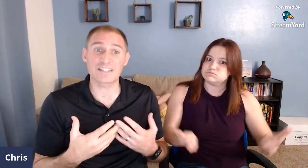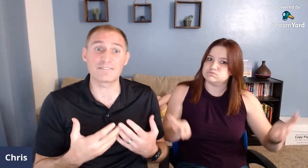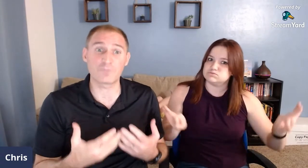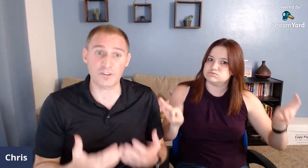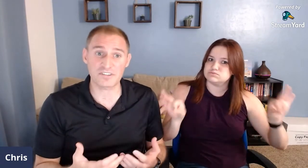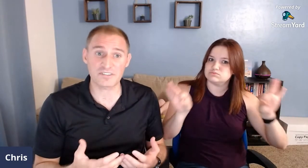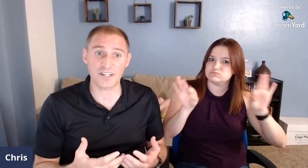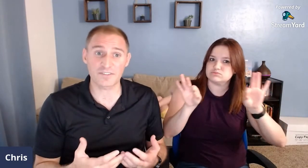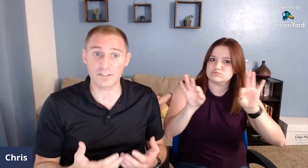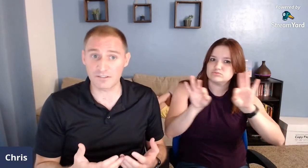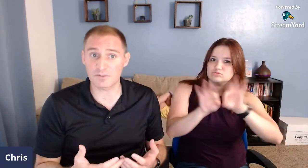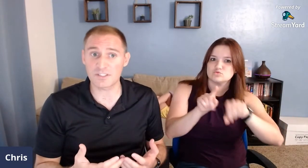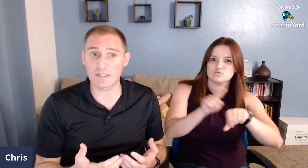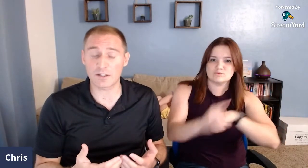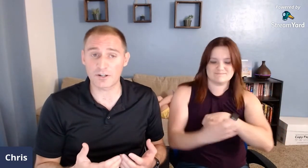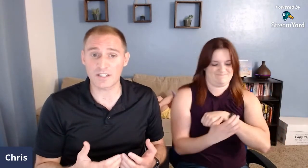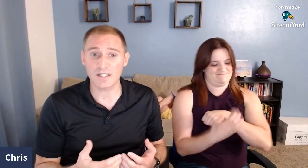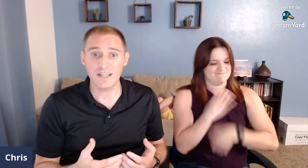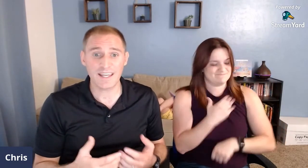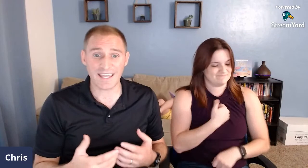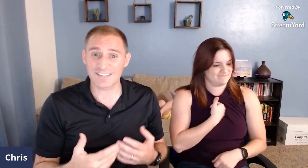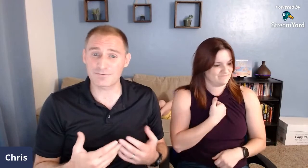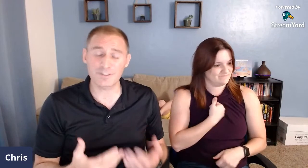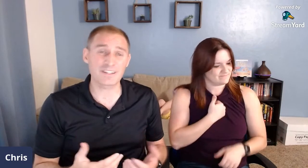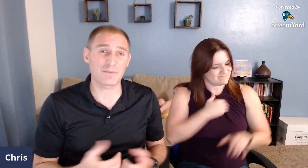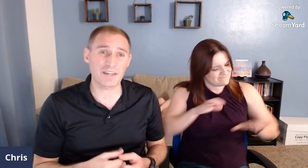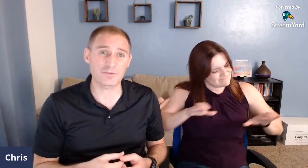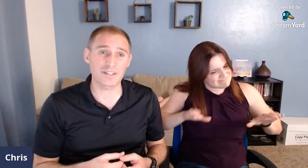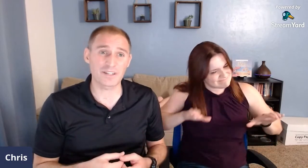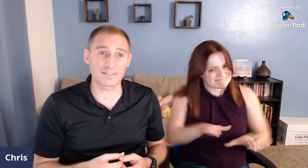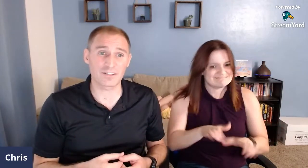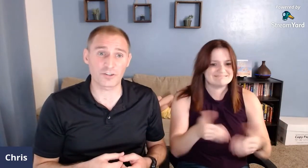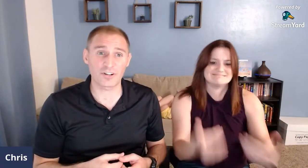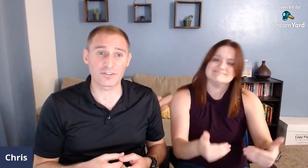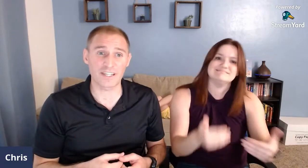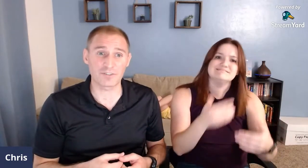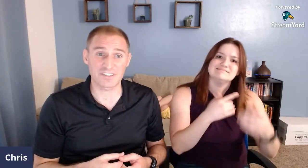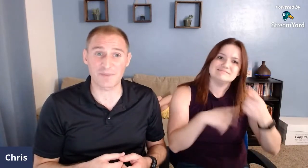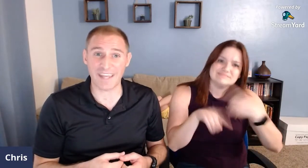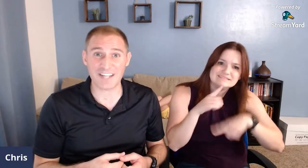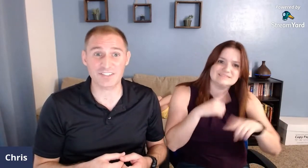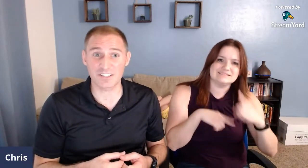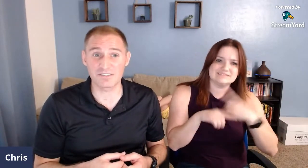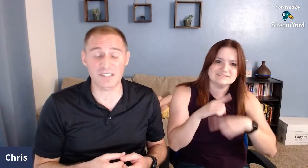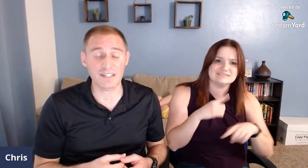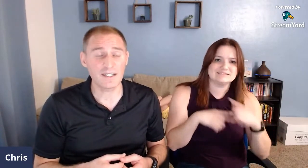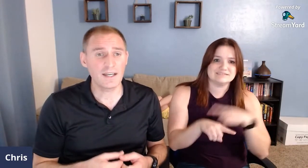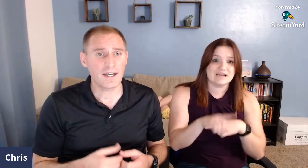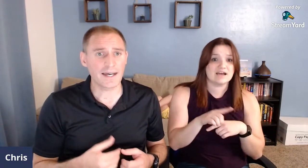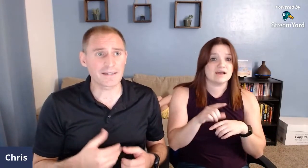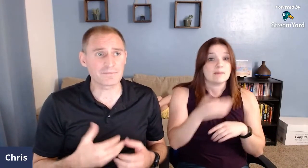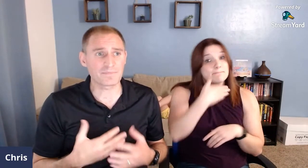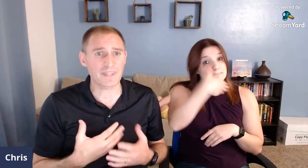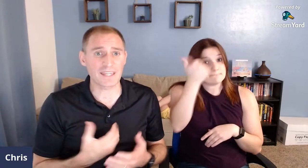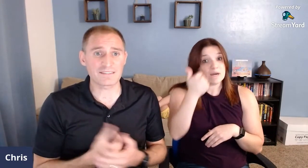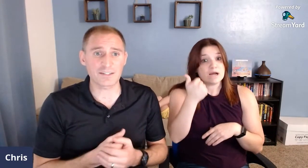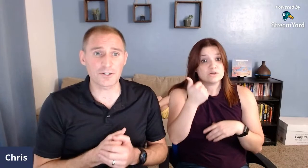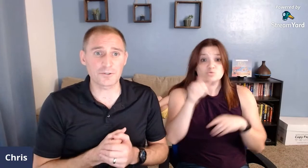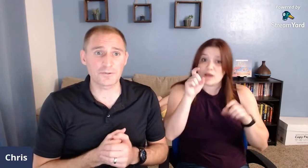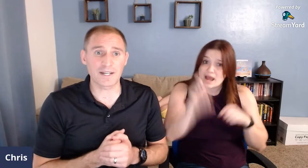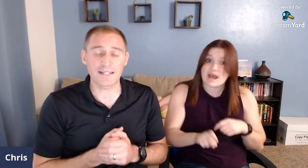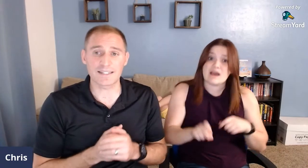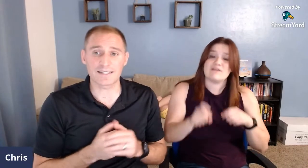really kind of force yourself to use what you've been learning. And it's really the best way to learn a new language is by actually using it.